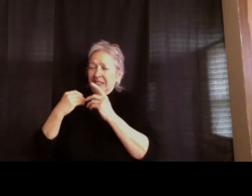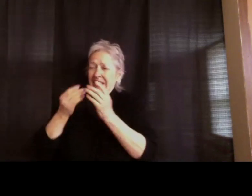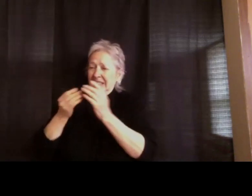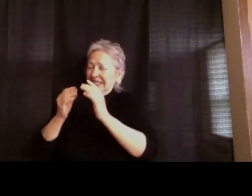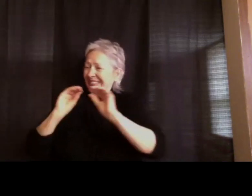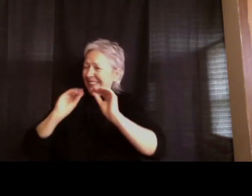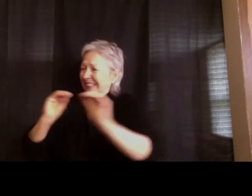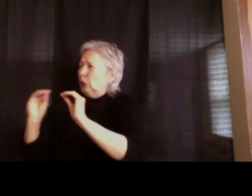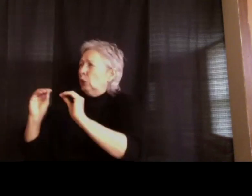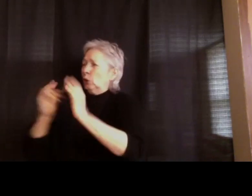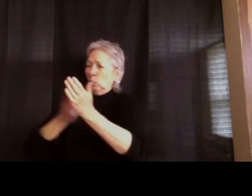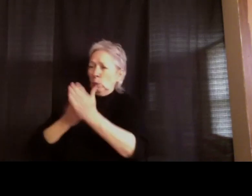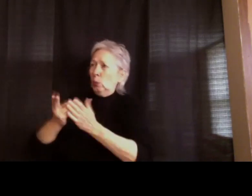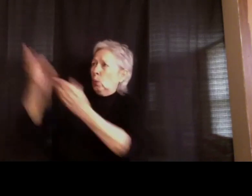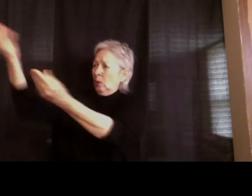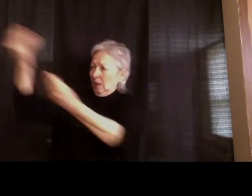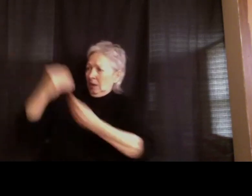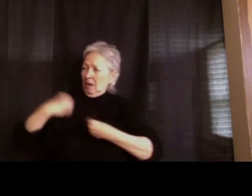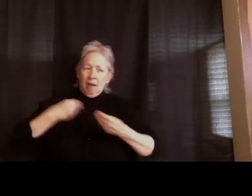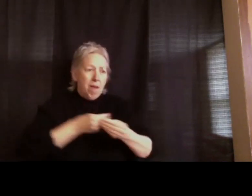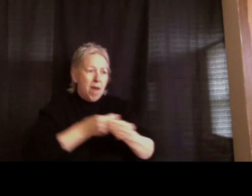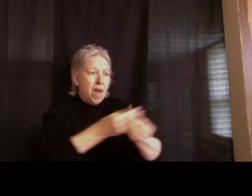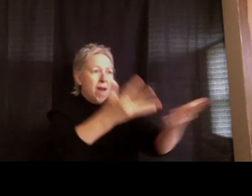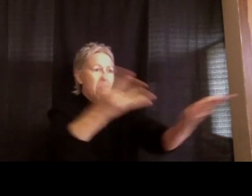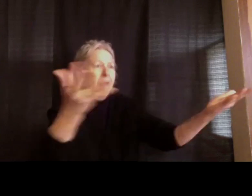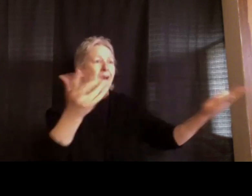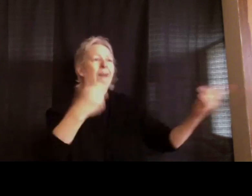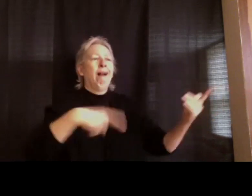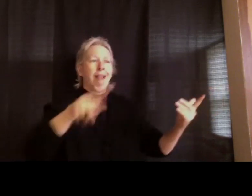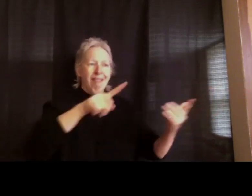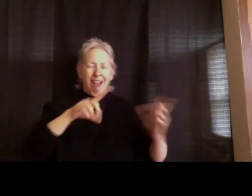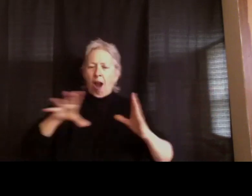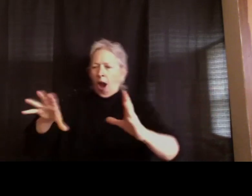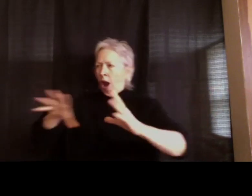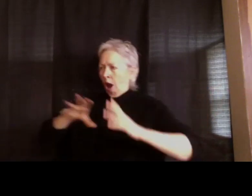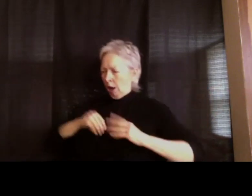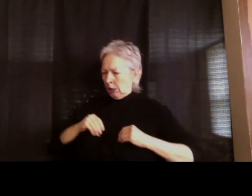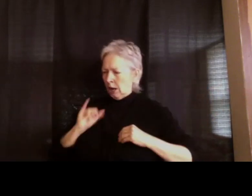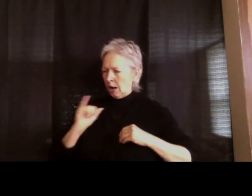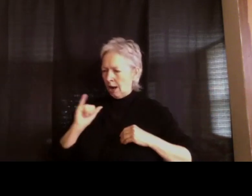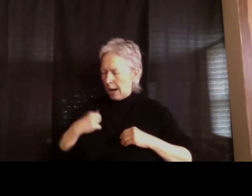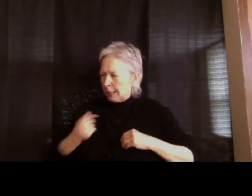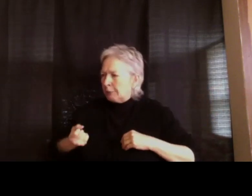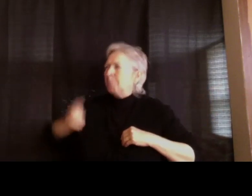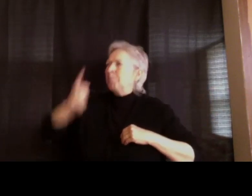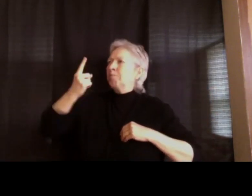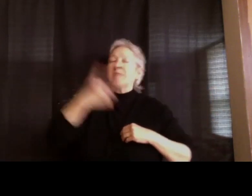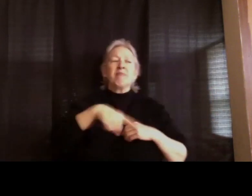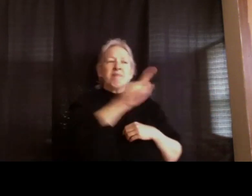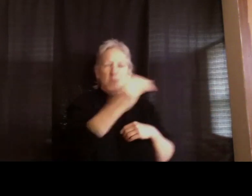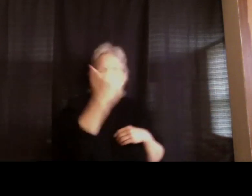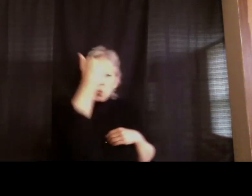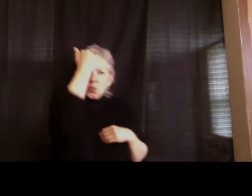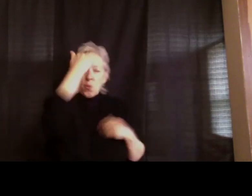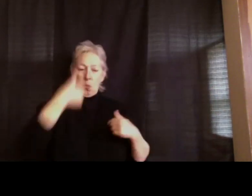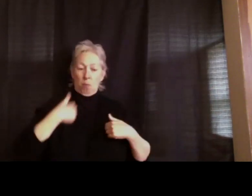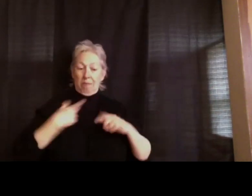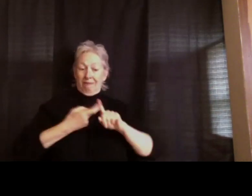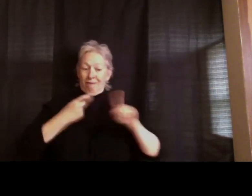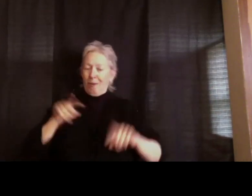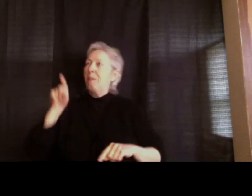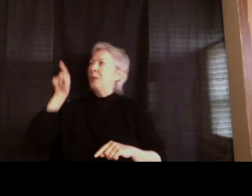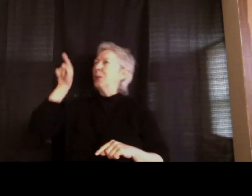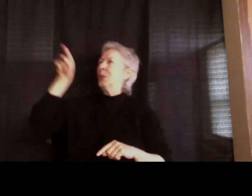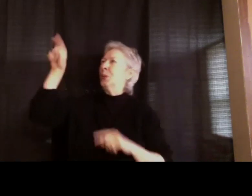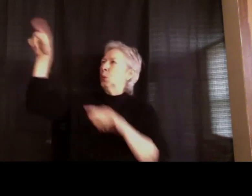given to them, and they have received them and know in truth that I came from you, and they have believed